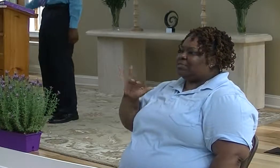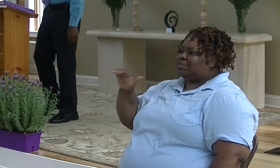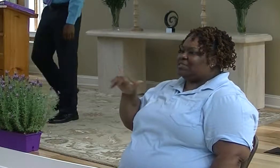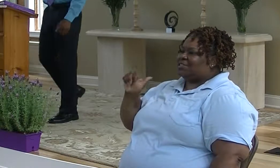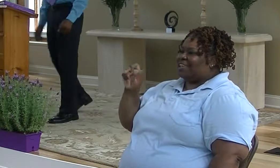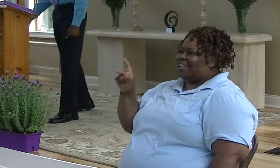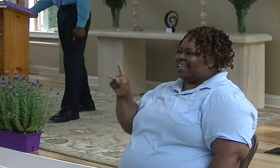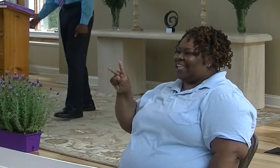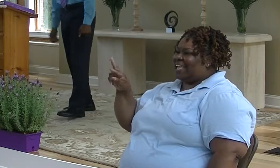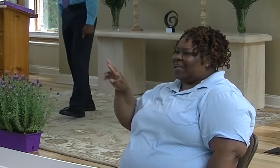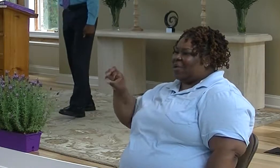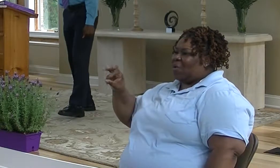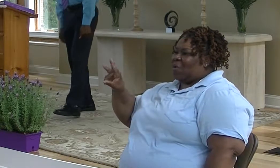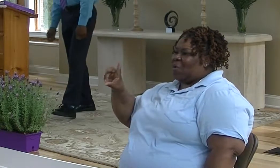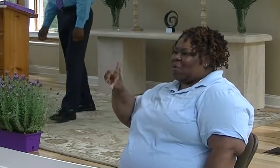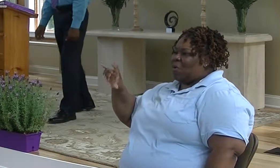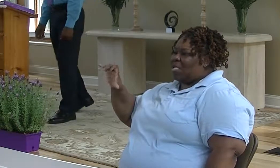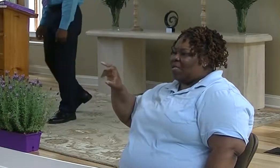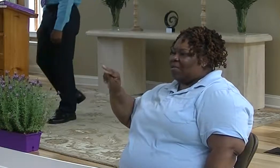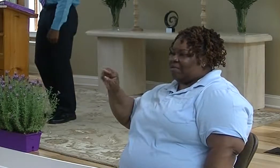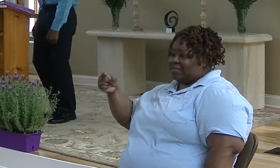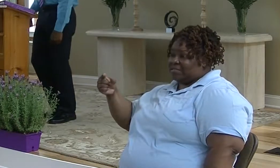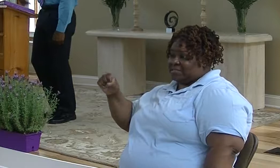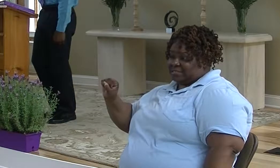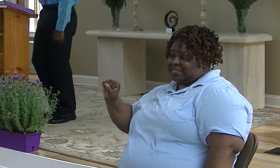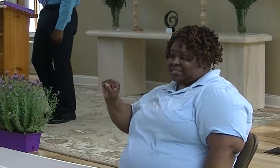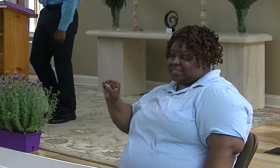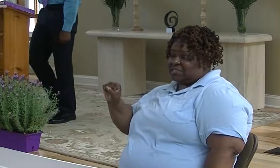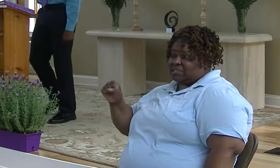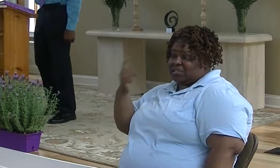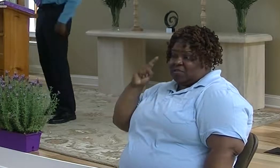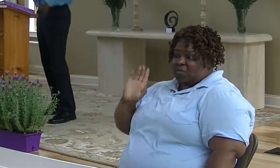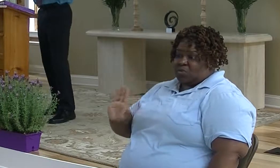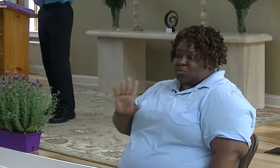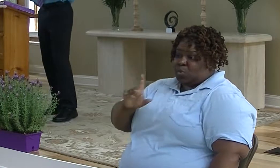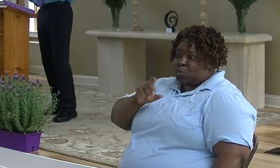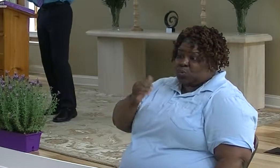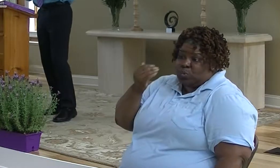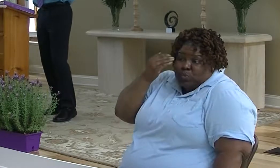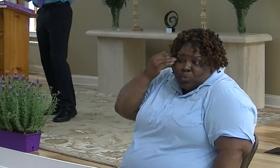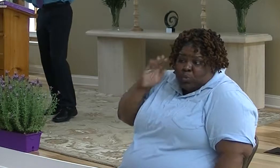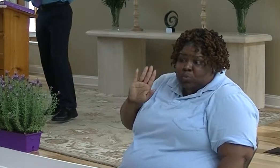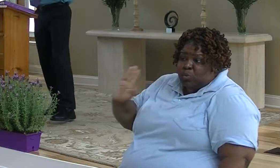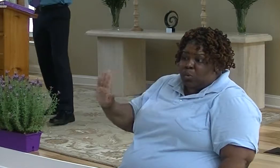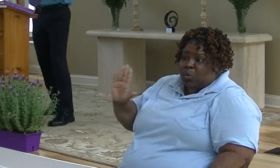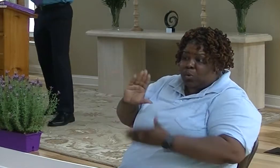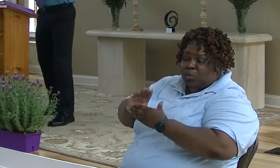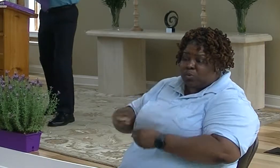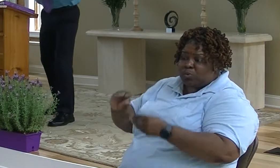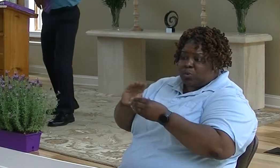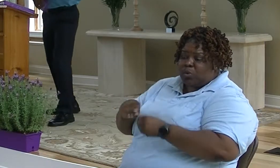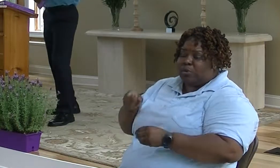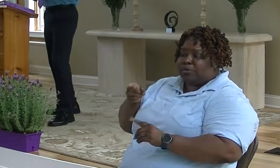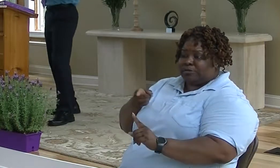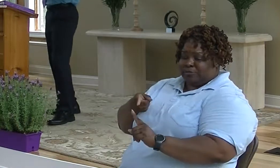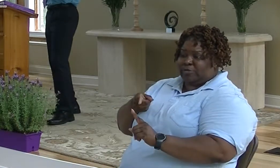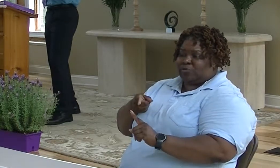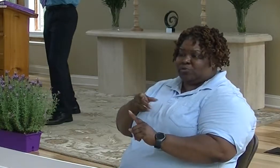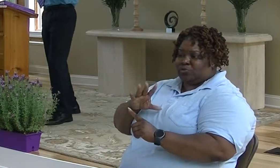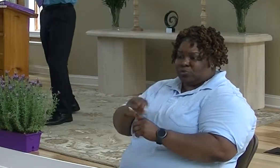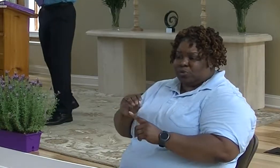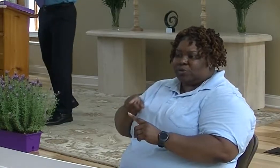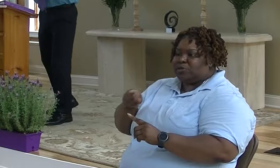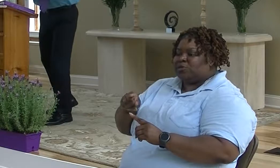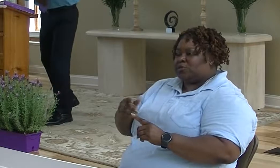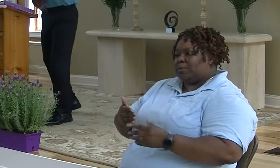J.K. Rowling. You heard of this one before? So, for those who may not know her story, just real short. She lost a child, she